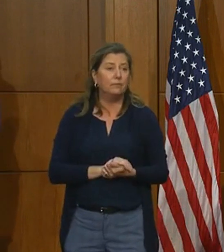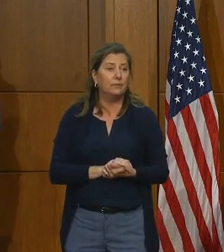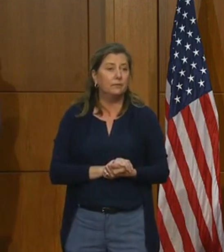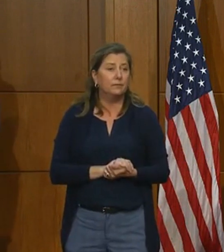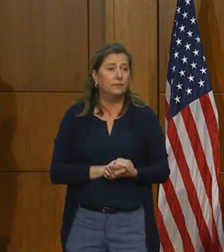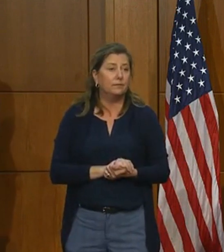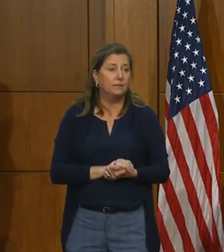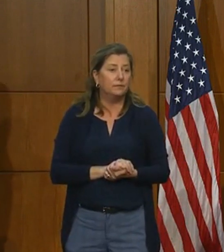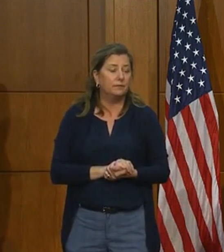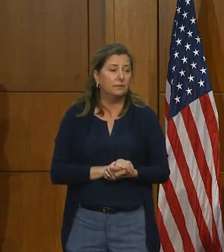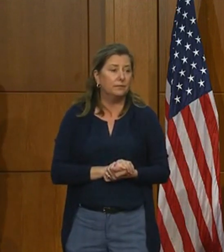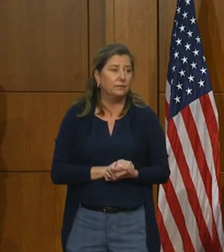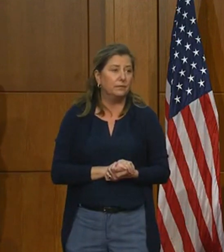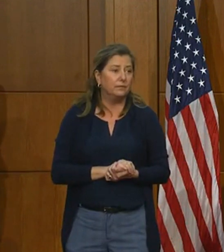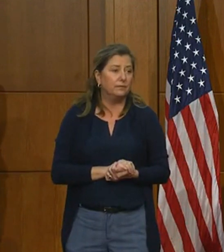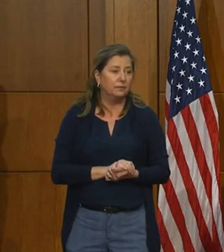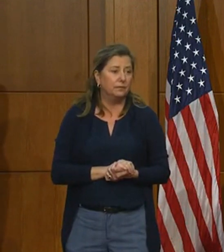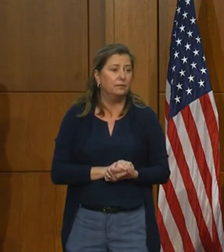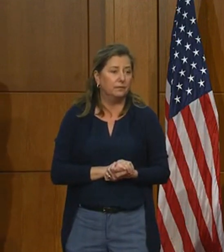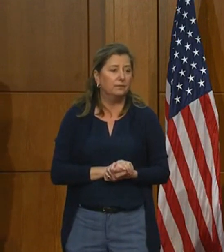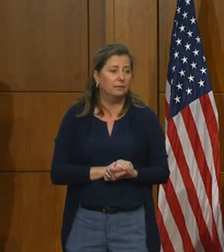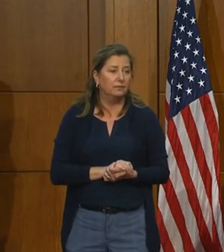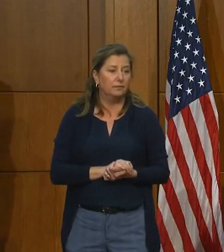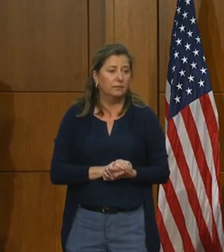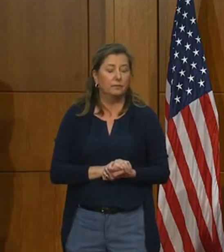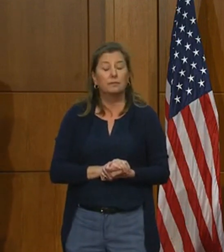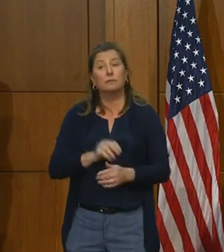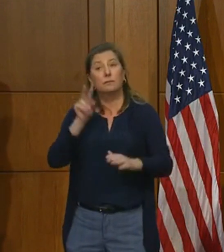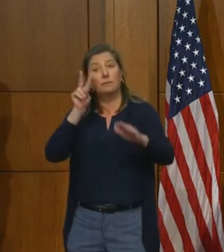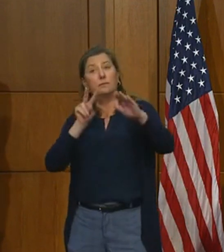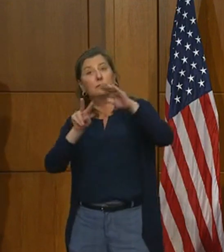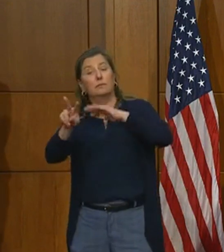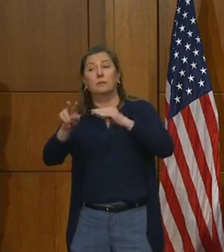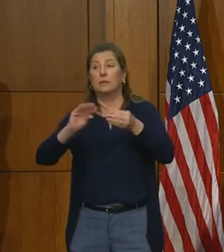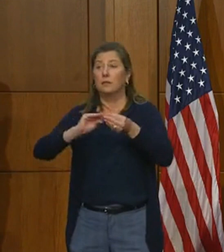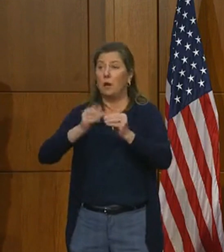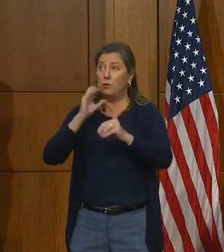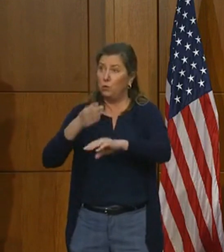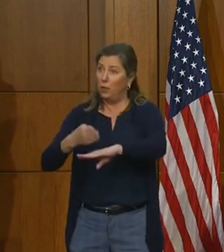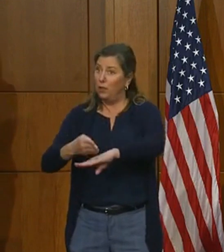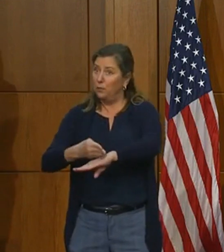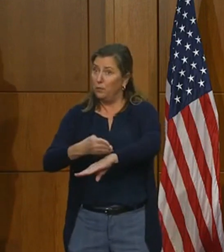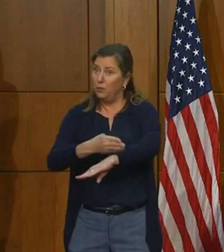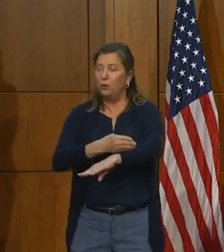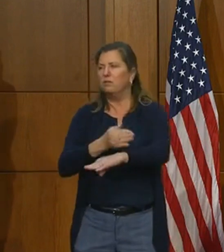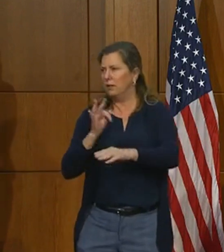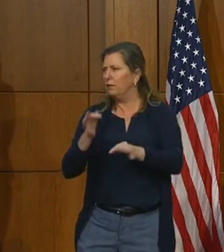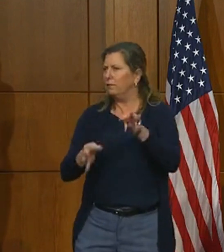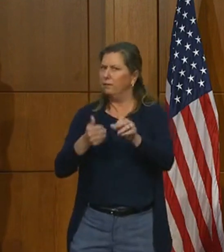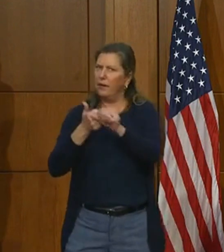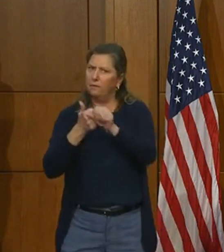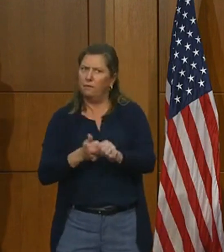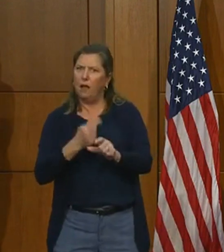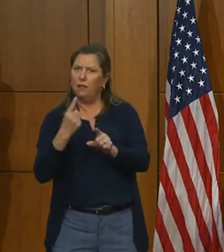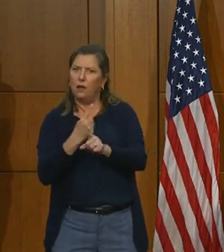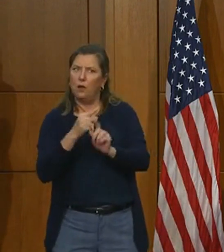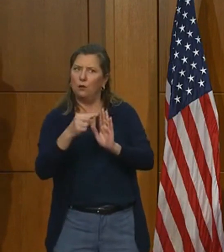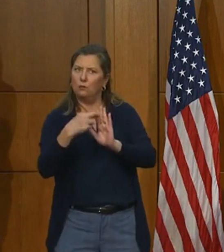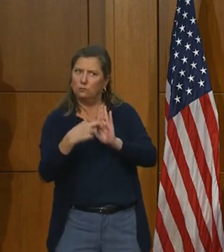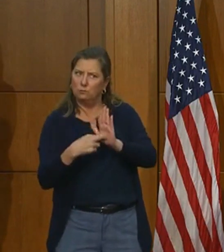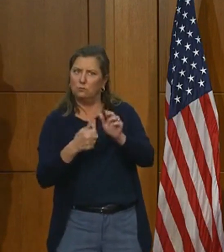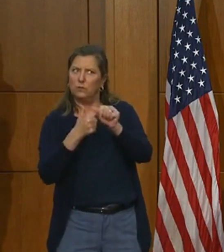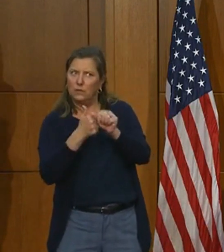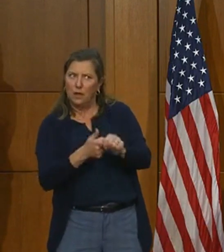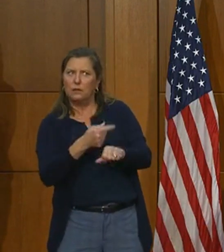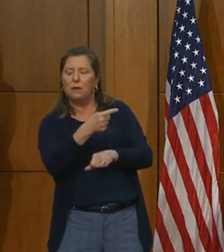anticipate that our numbers will continue to improve, especially if we continue to follow the guidelines, so that at the